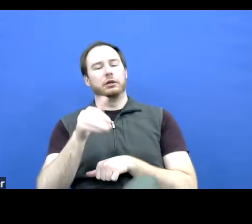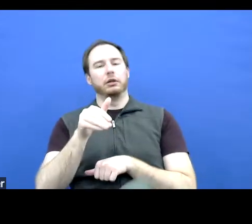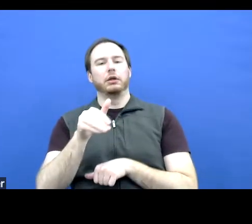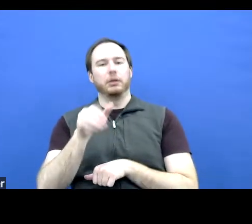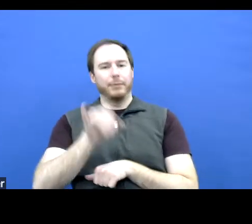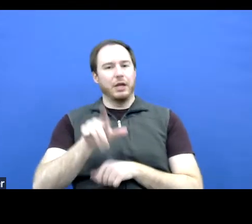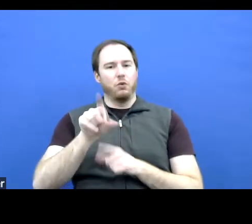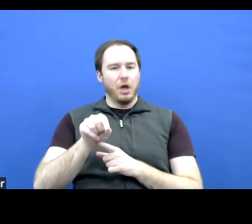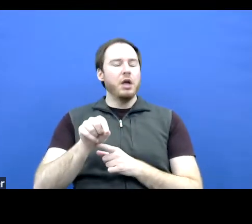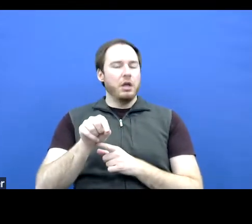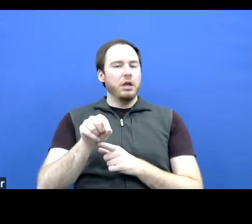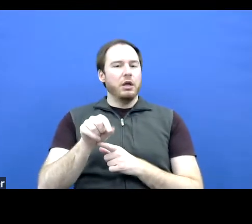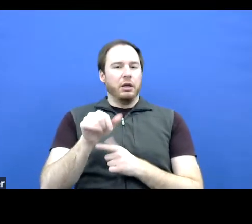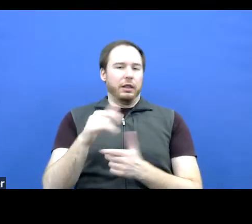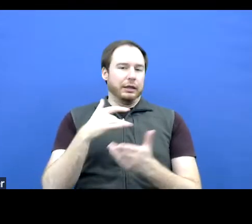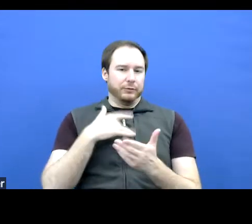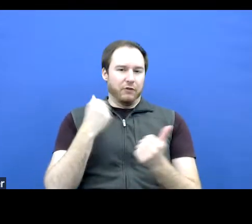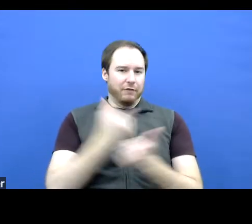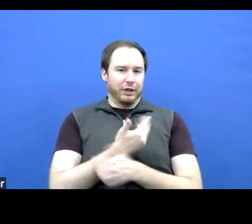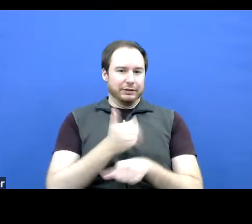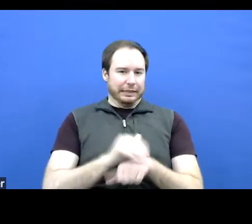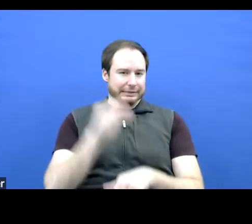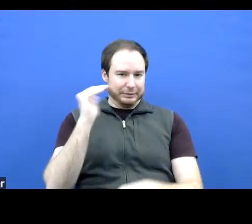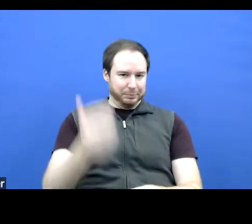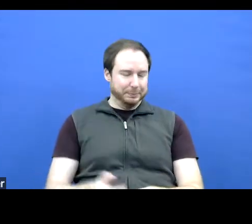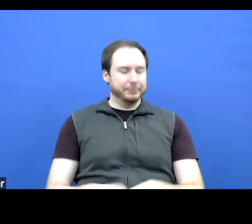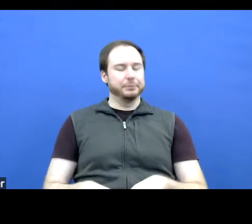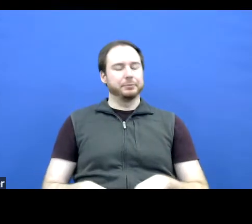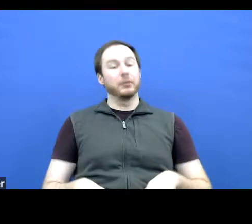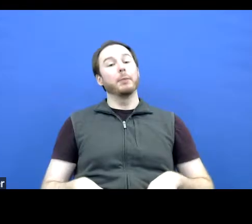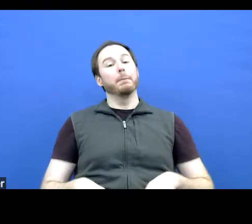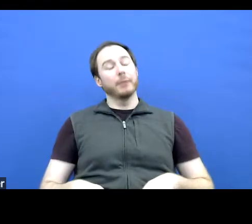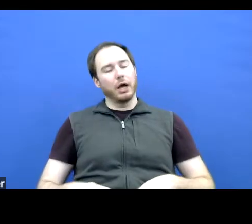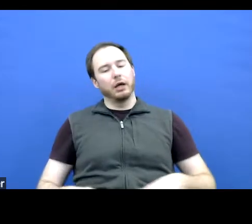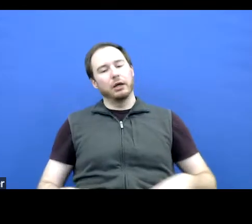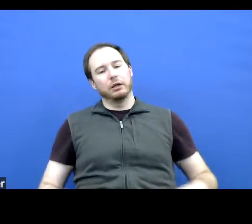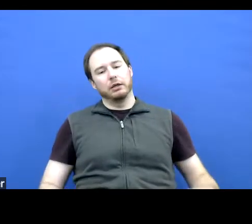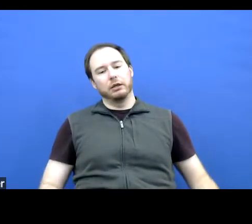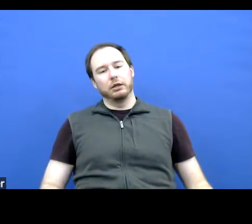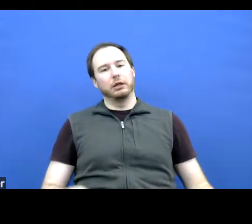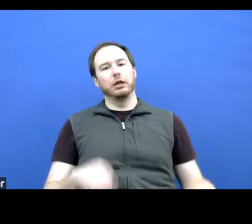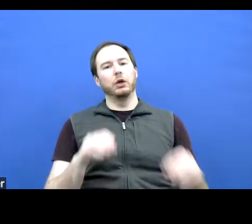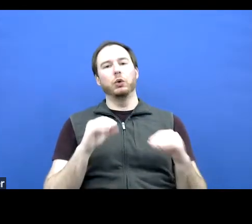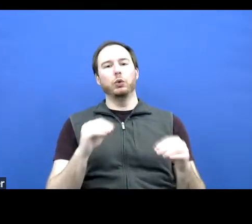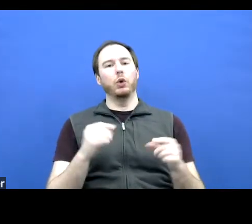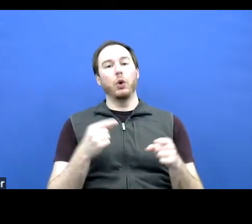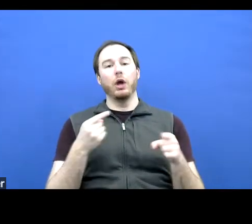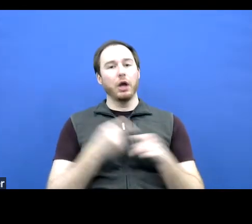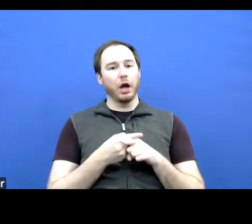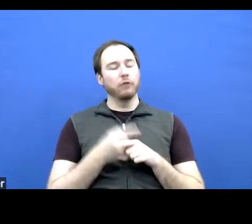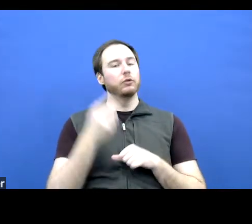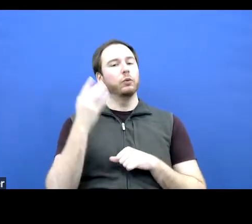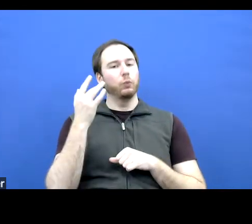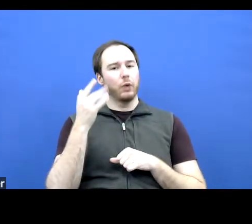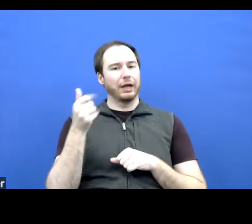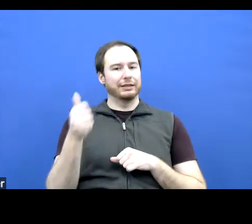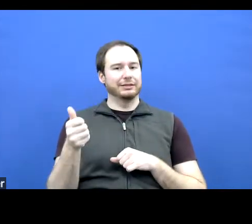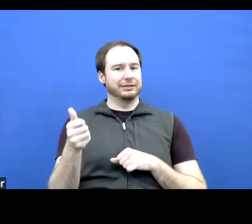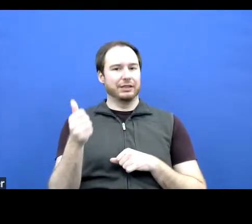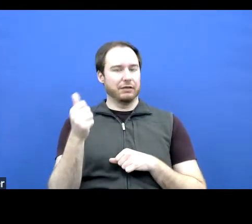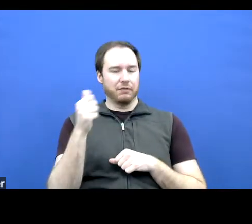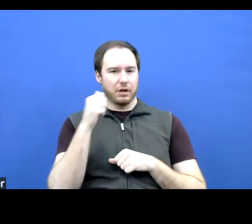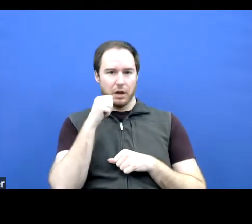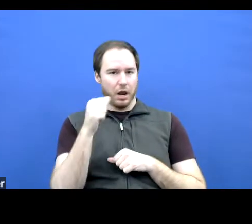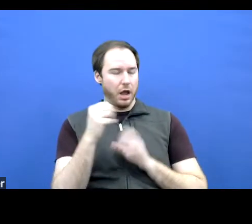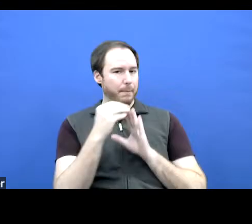seems to be a common theme tonight. I will just disclose it's not a conflict because he's not actually applying